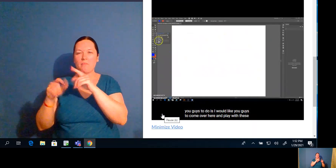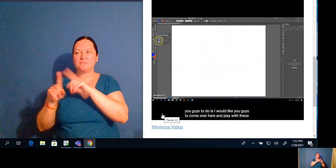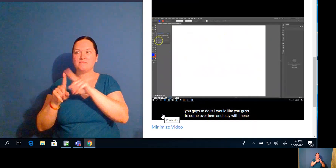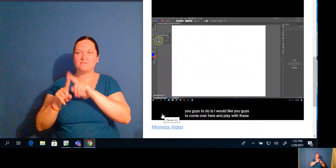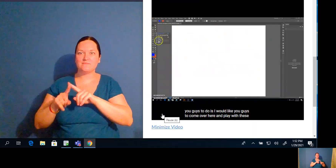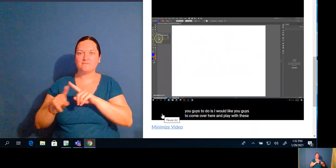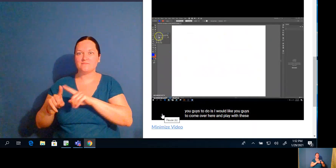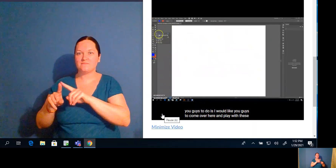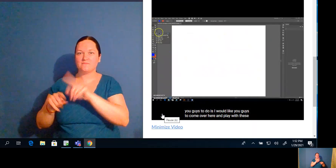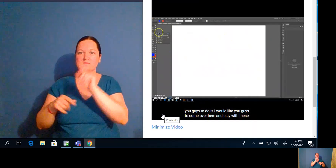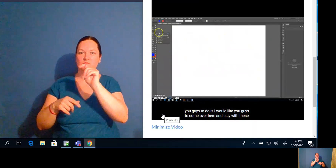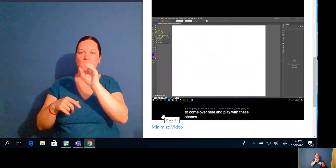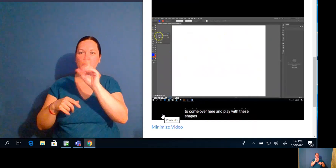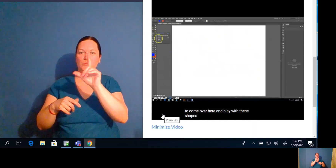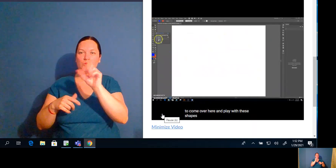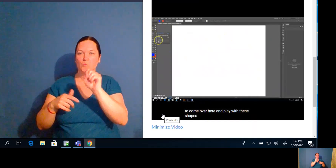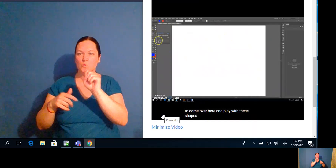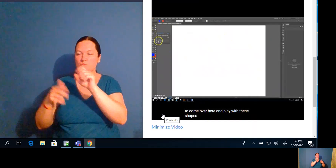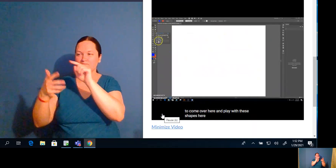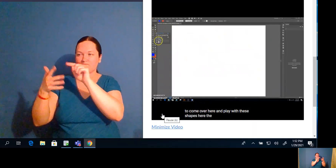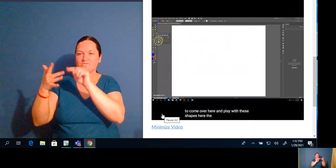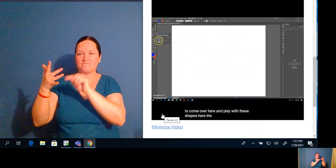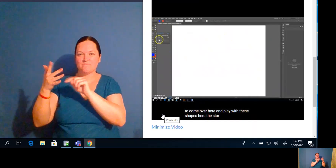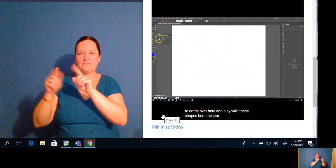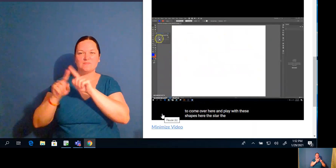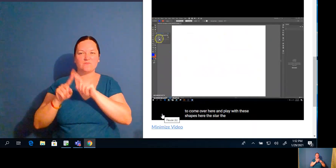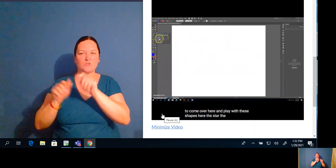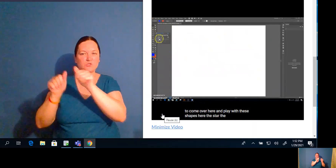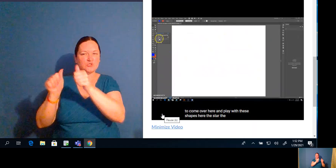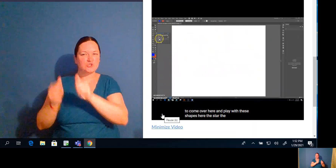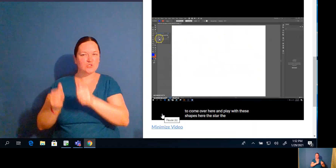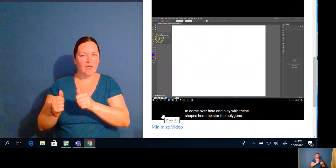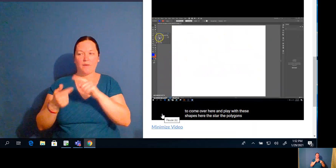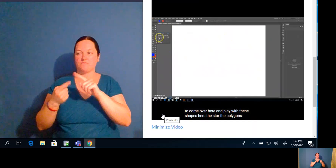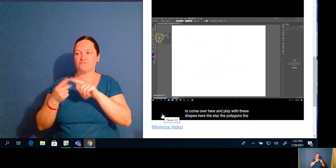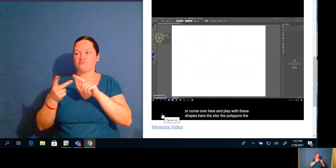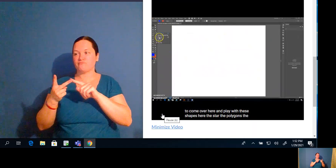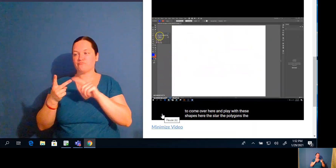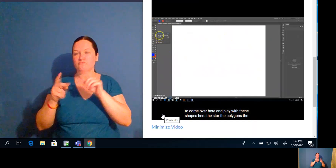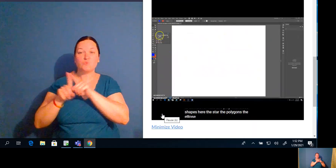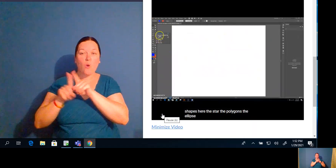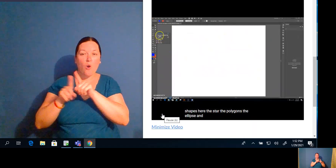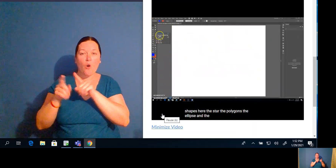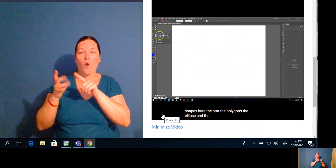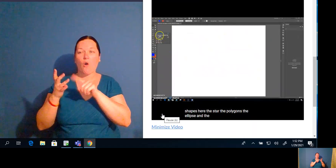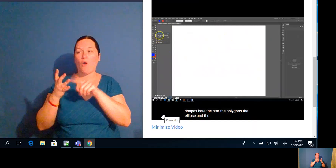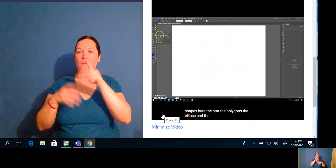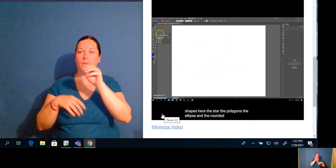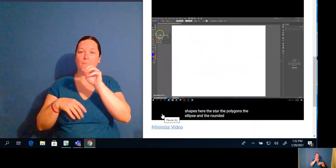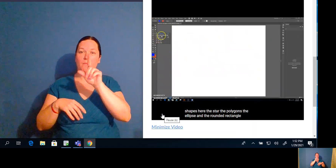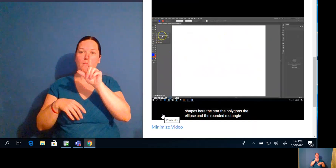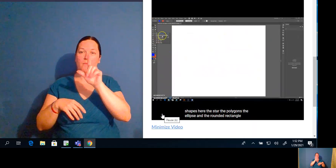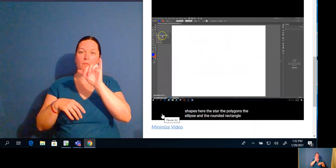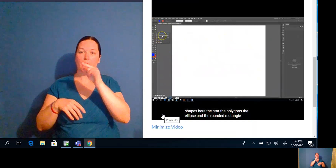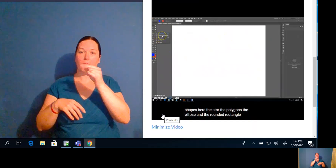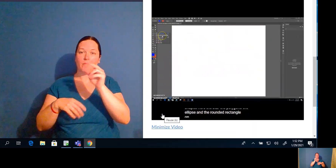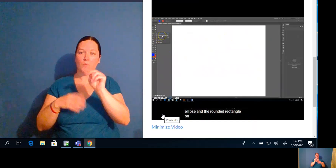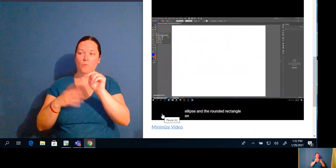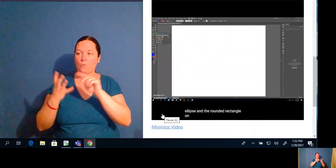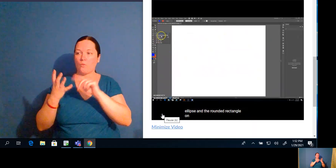with these shapes here: the star, the polygon, the ellipse, and the